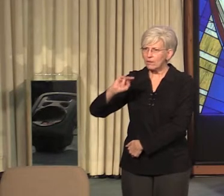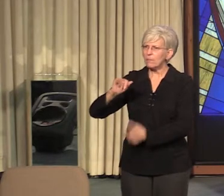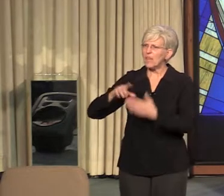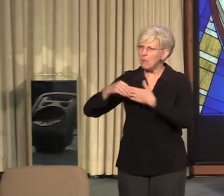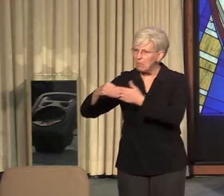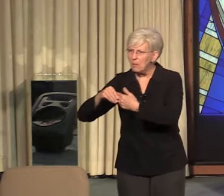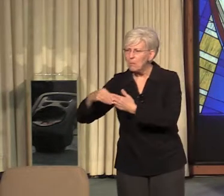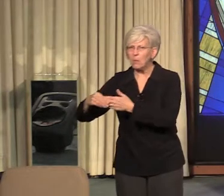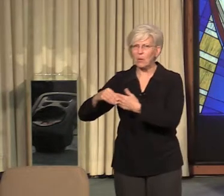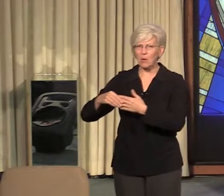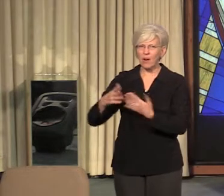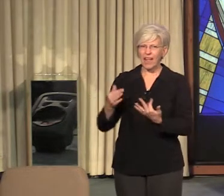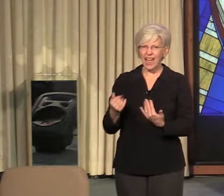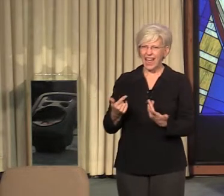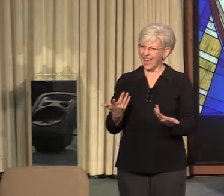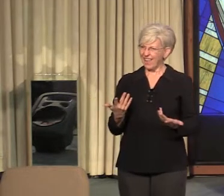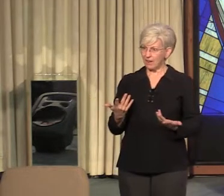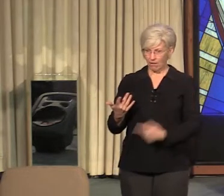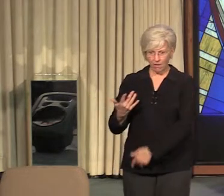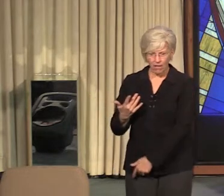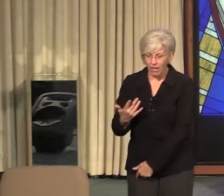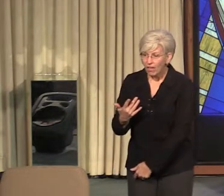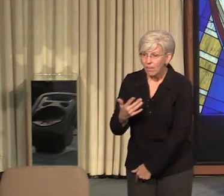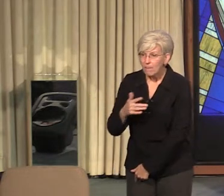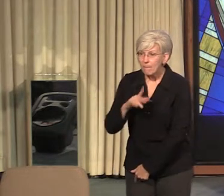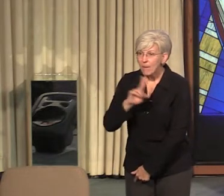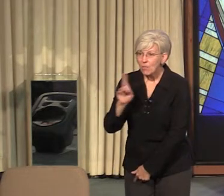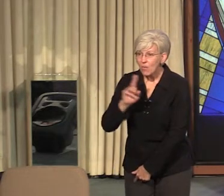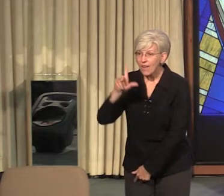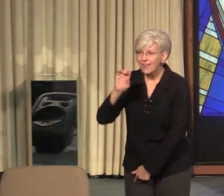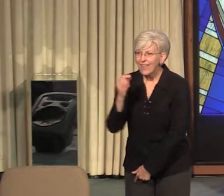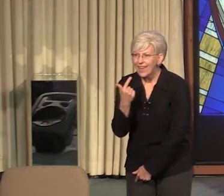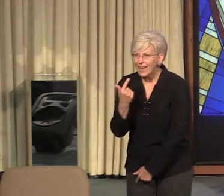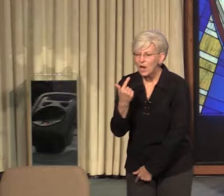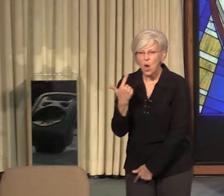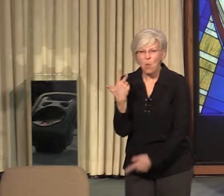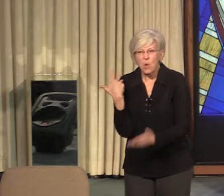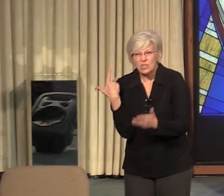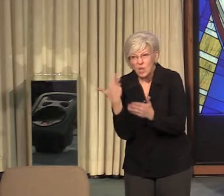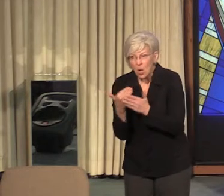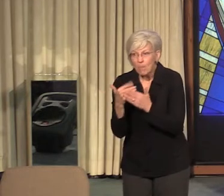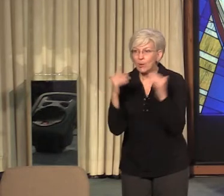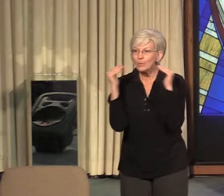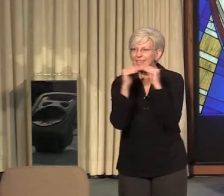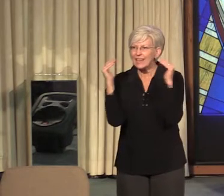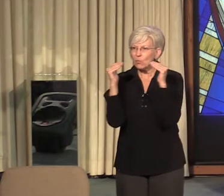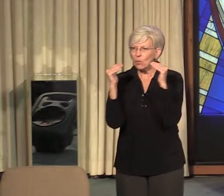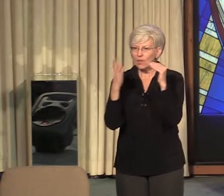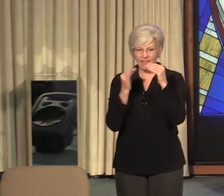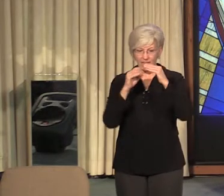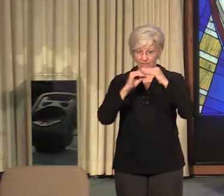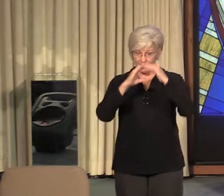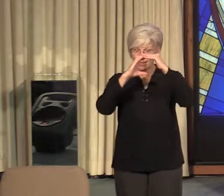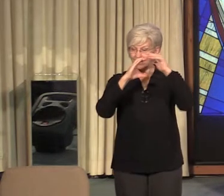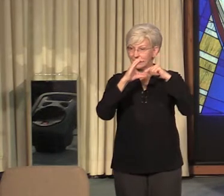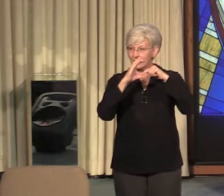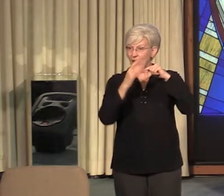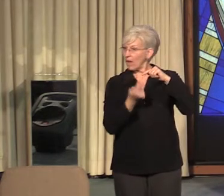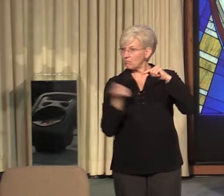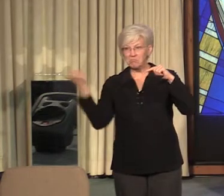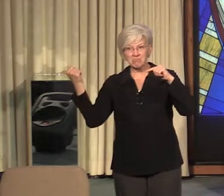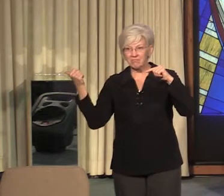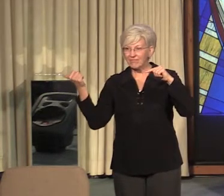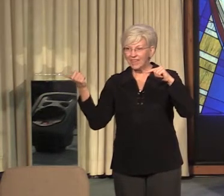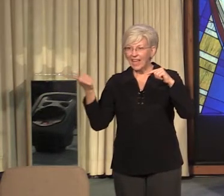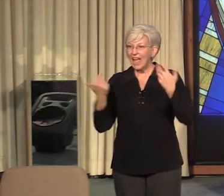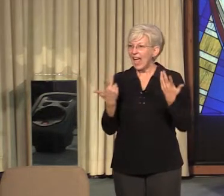flesh filled out until the right leg was almost the equal to the other. Then I discarded the cork and steel extension and wore an ordinary